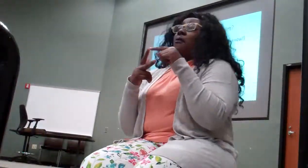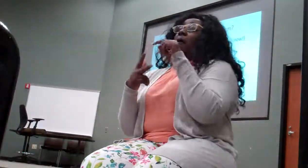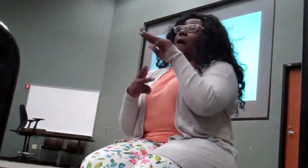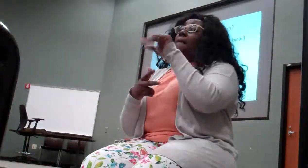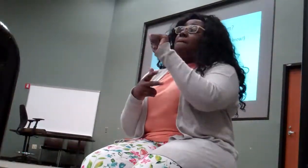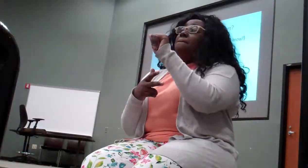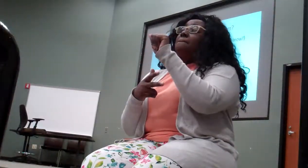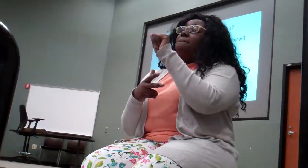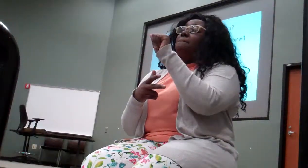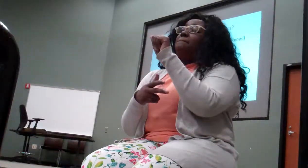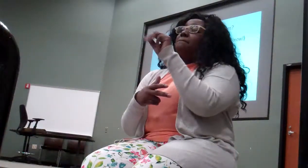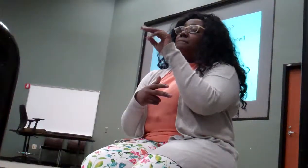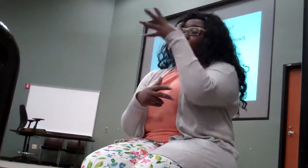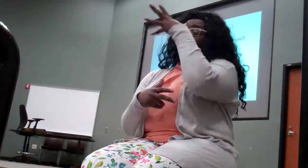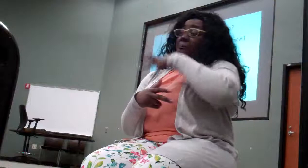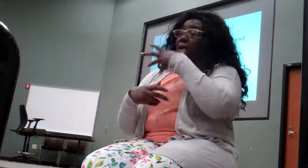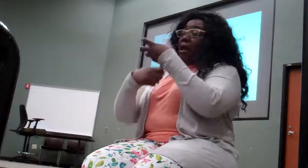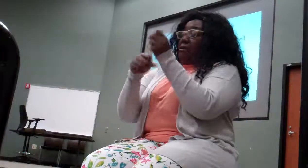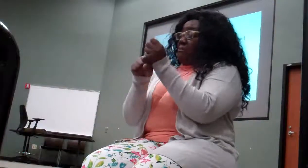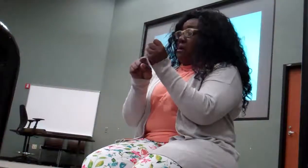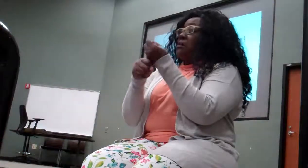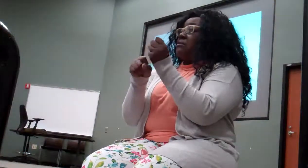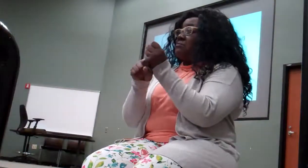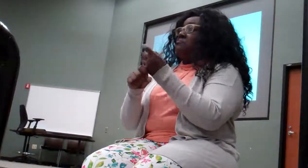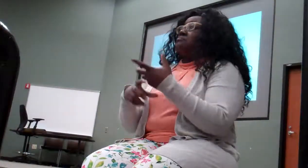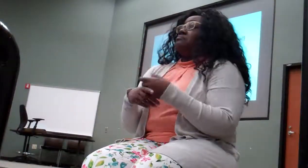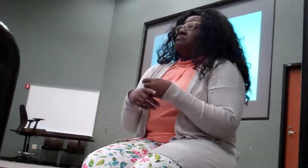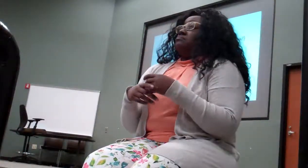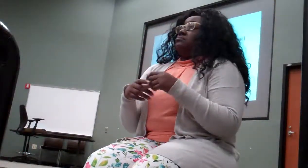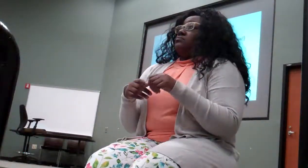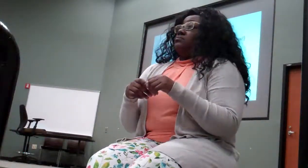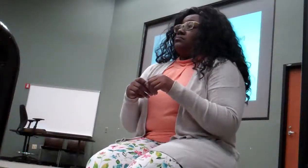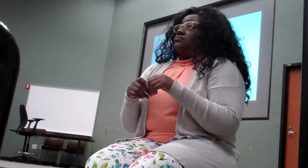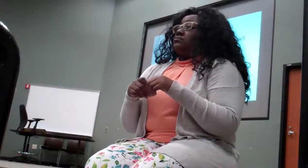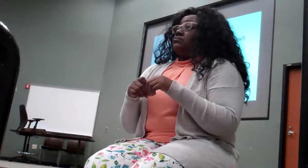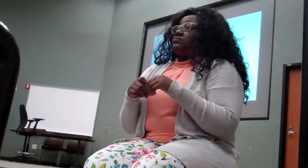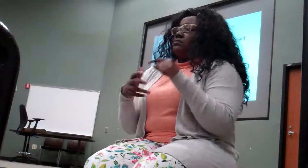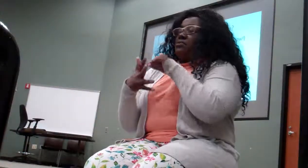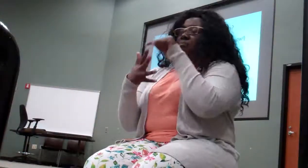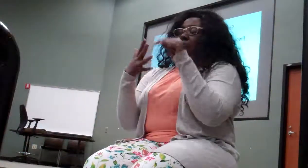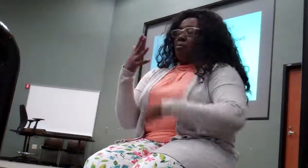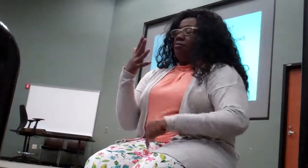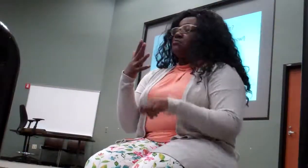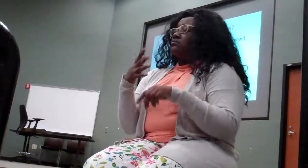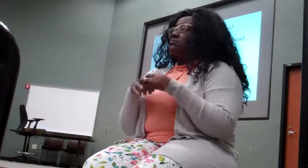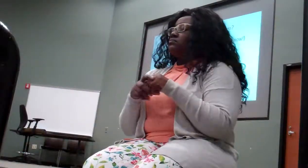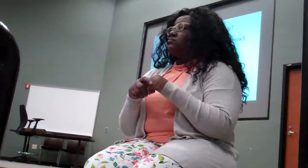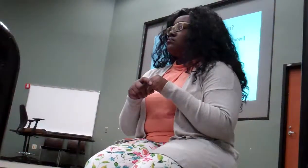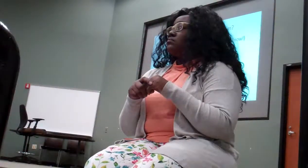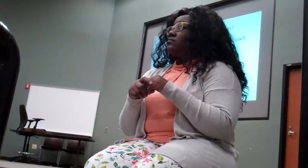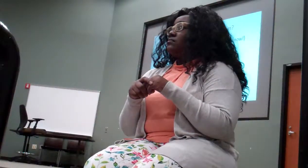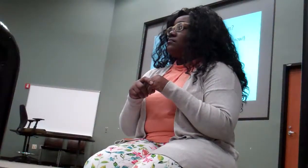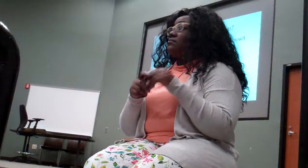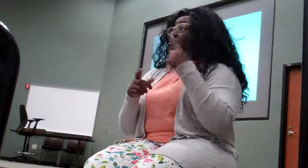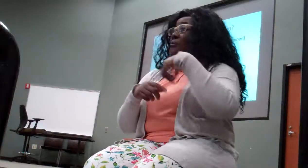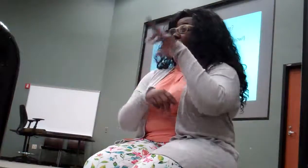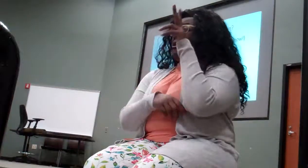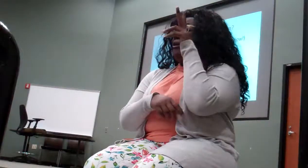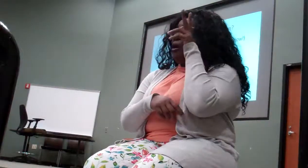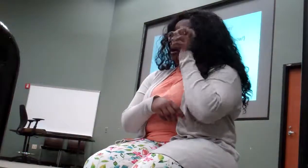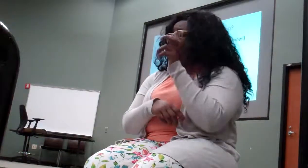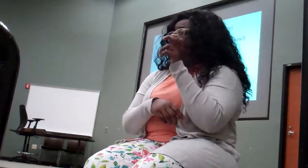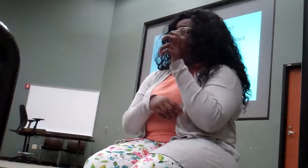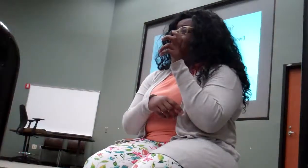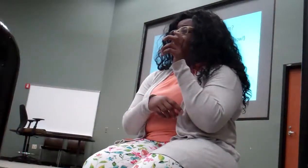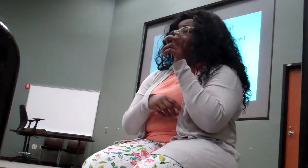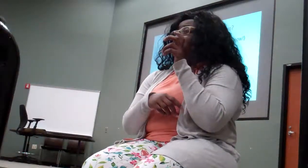harmful to humans. Now that's an interesting one we're going to talk about a little bit too. Right? We've heard a lot about genetically